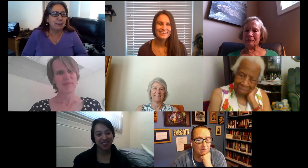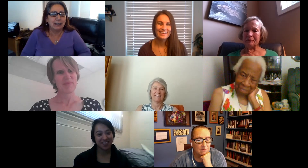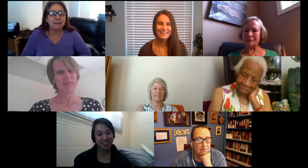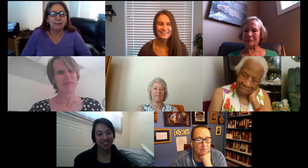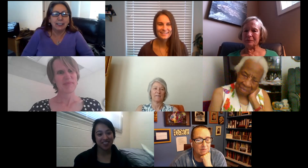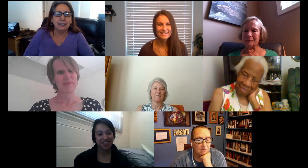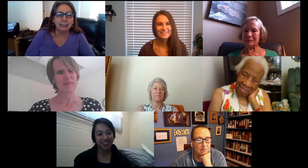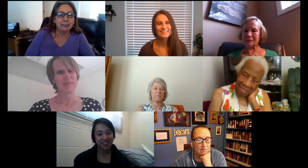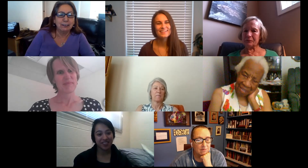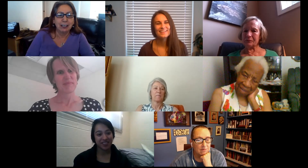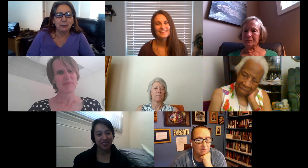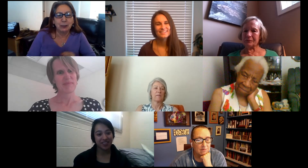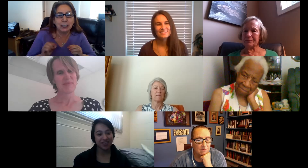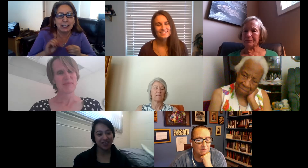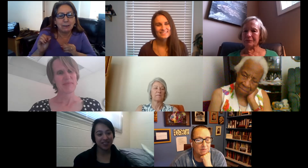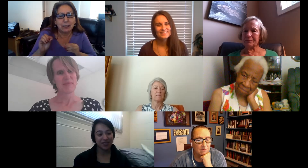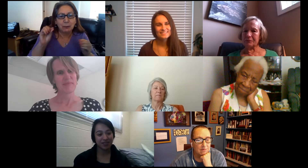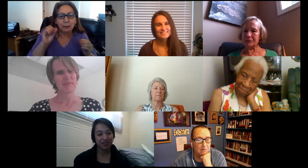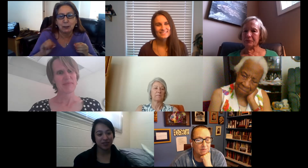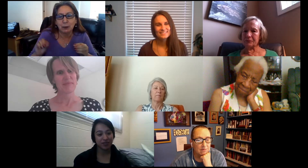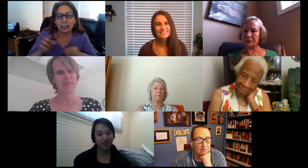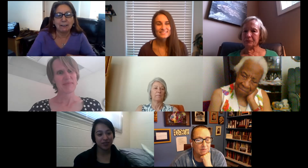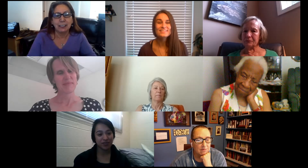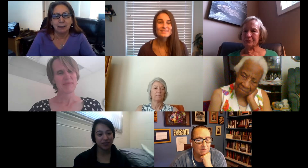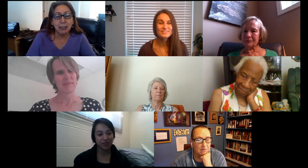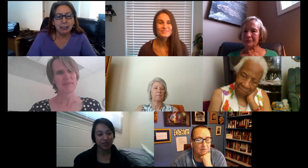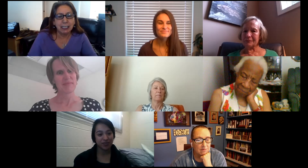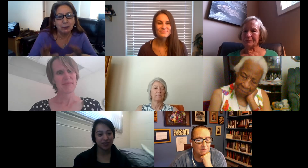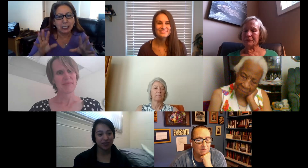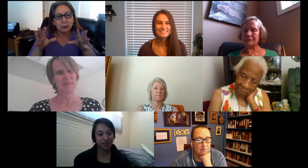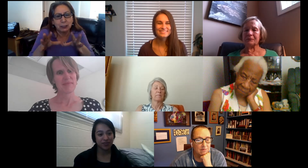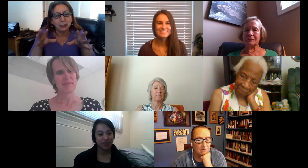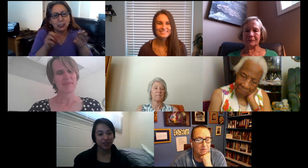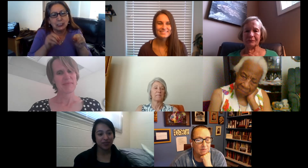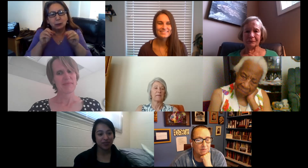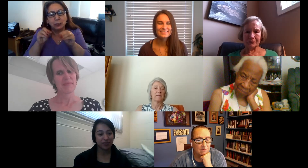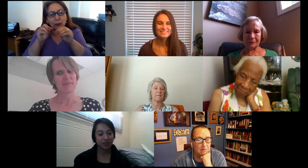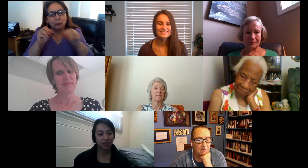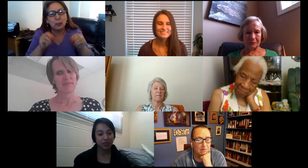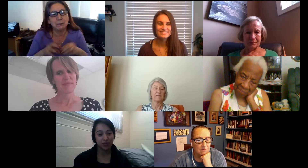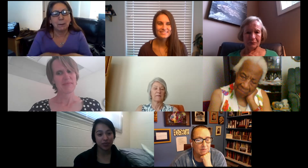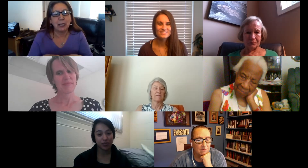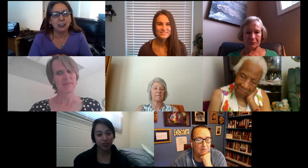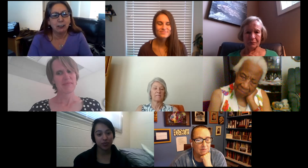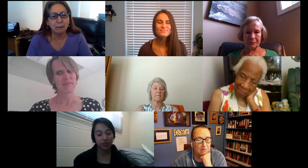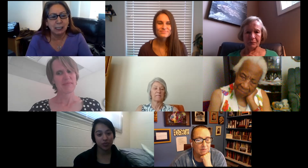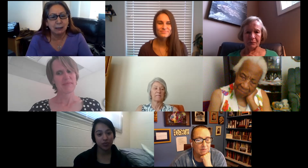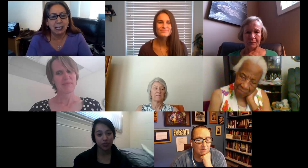but finally, you know, I did want to give you a little bit before I run out of time. Those are just certain points about my daughter and